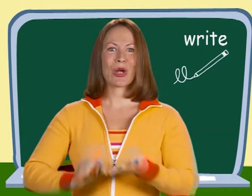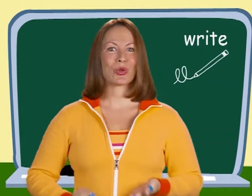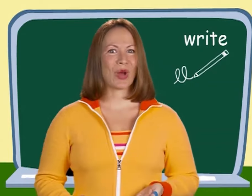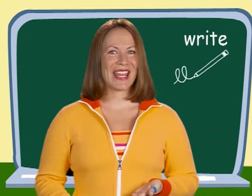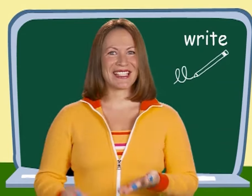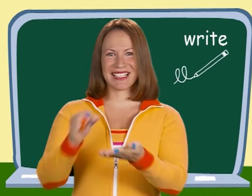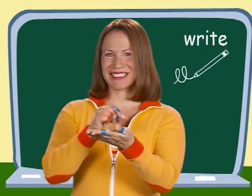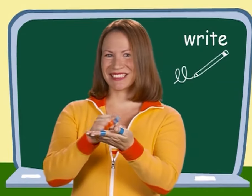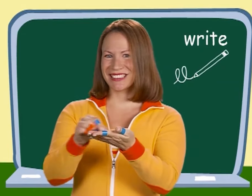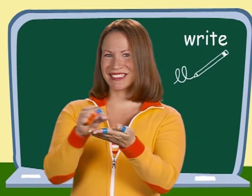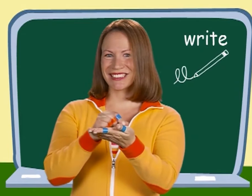Write.